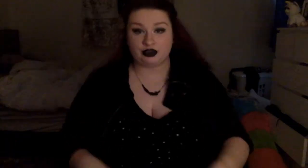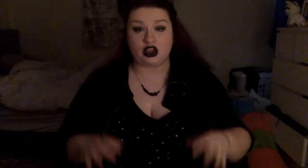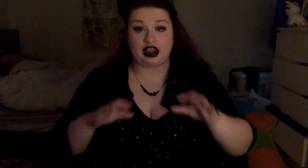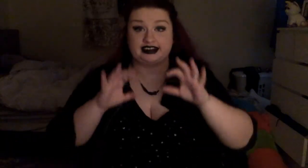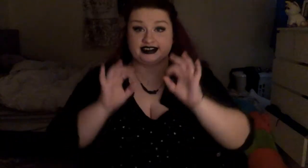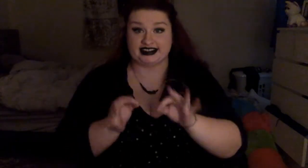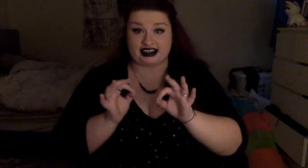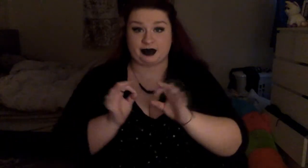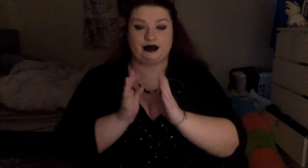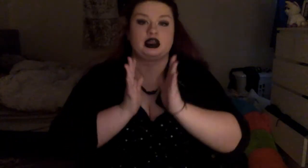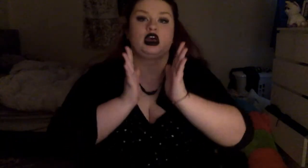All right, next part.